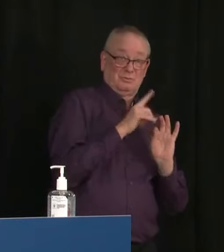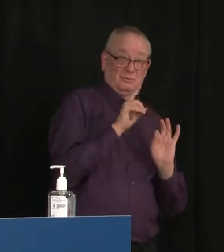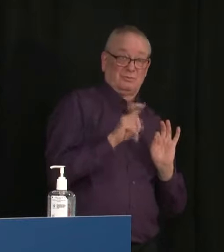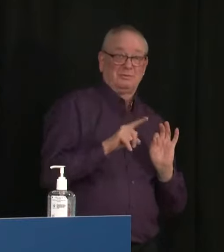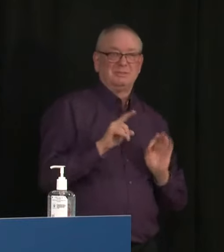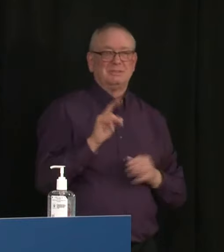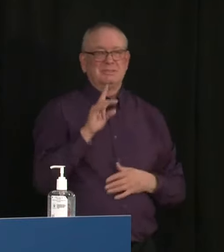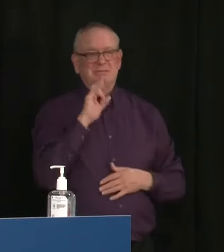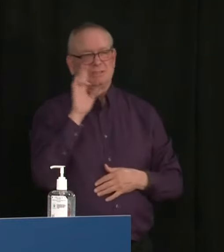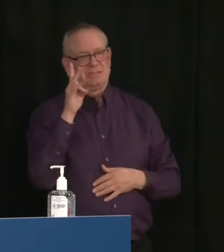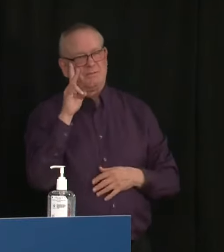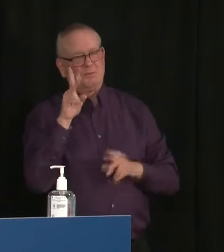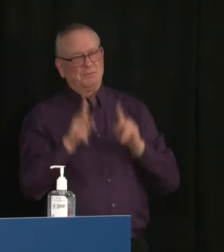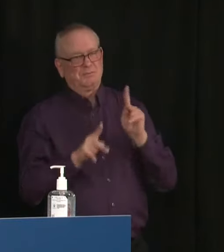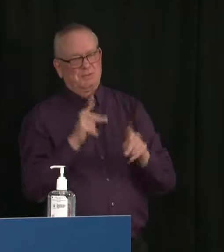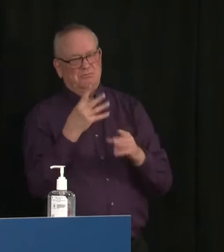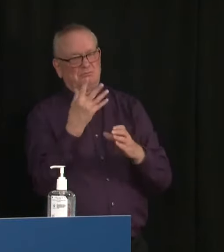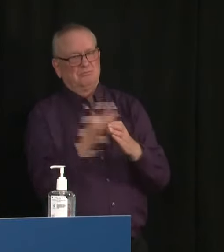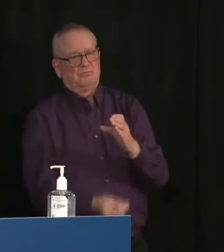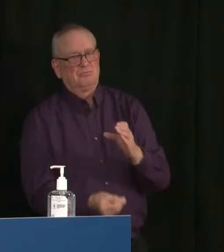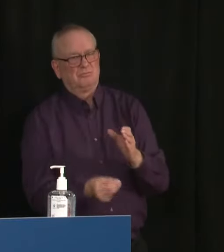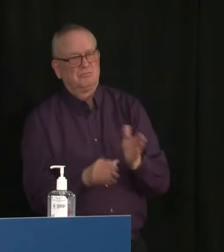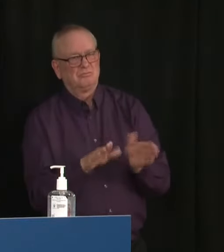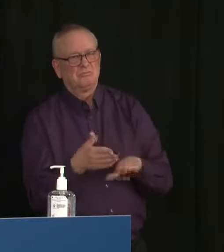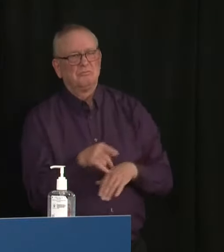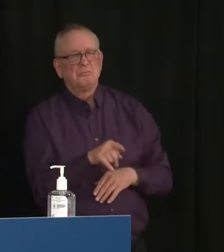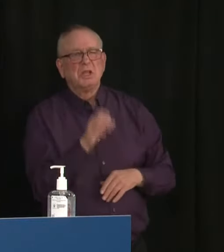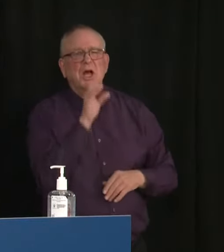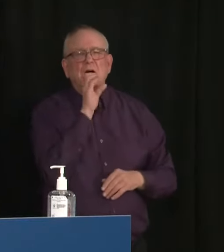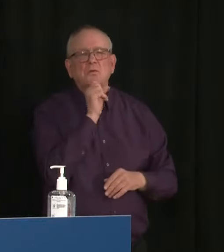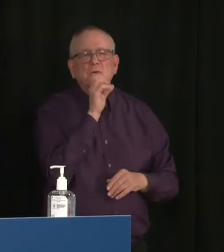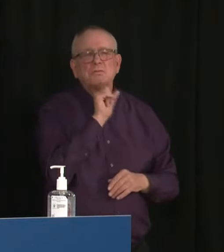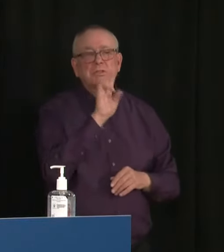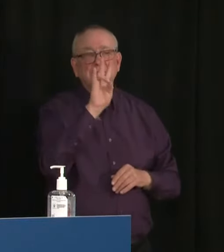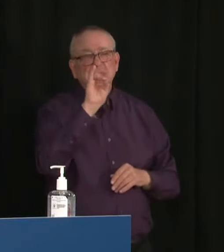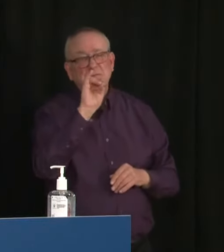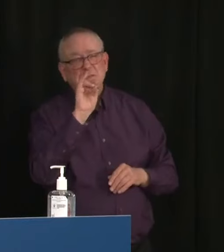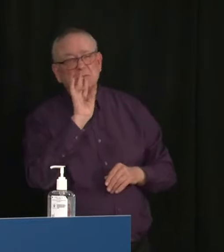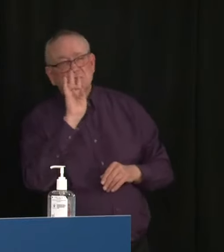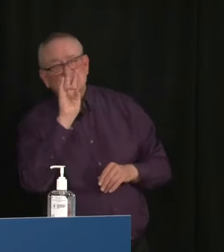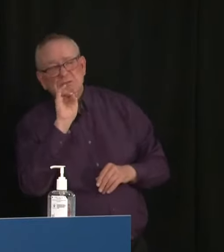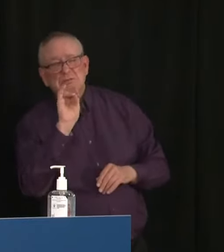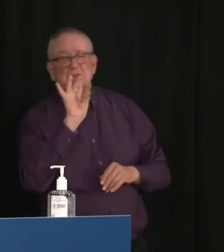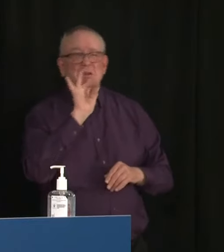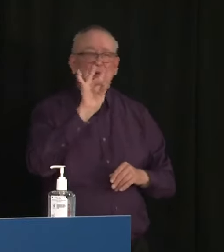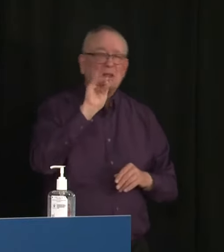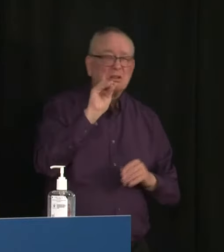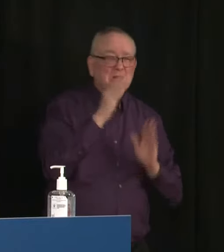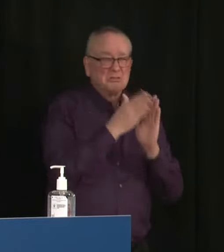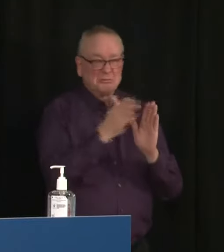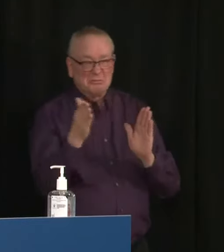in their 70s, their 80s. Do we know if any of them were vaccinated?